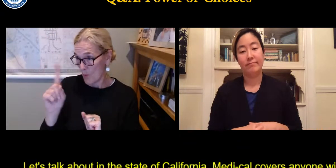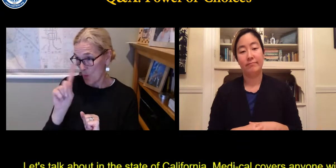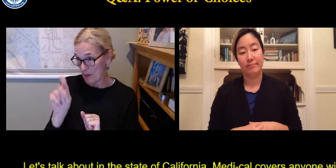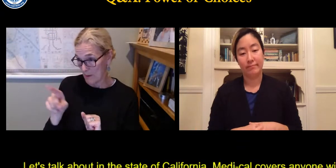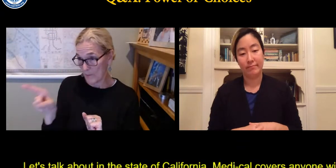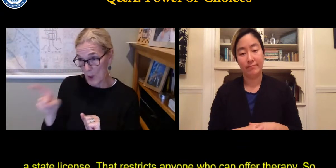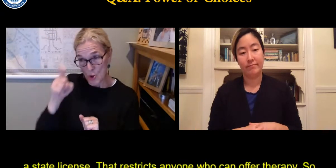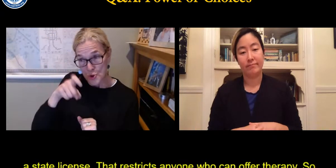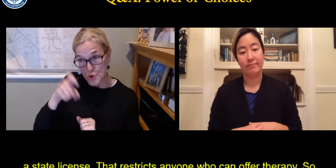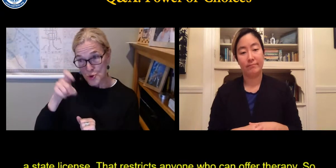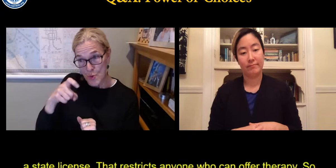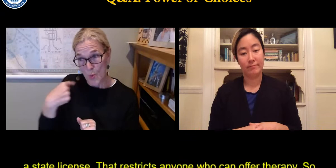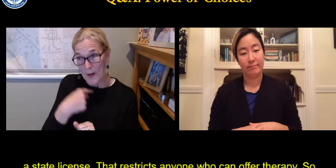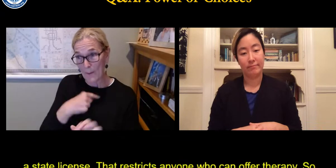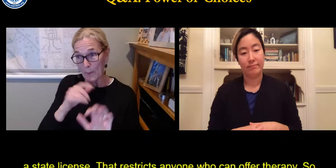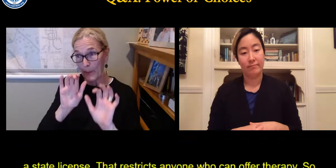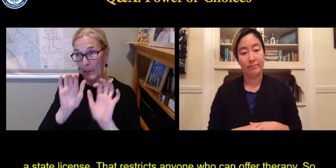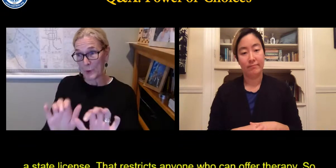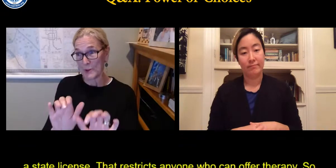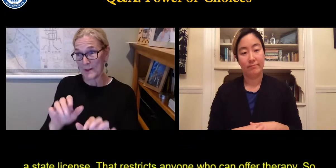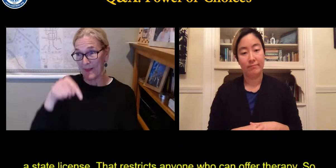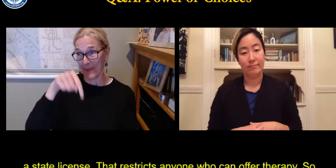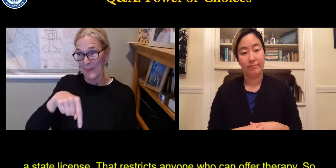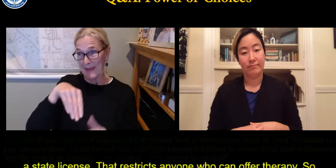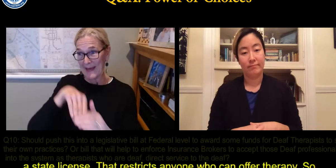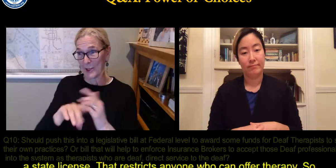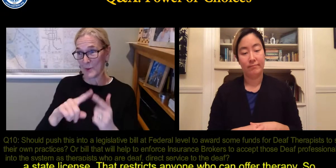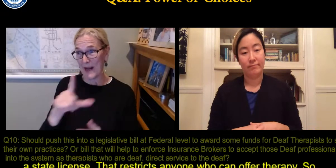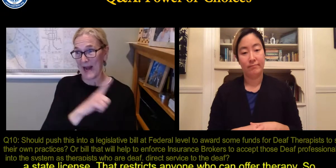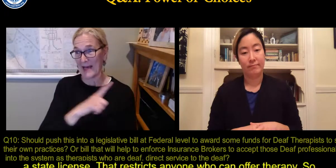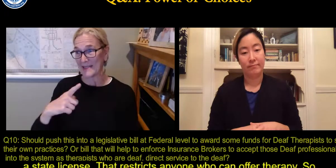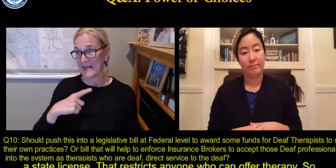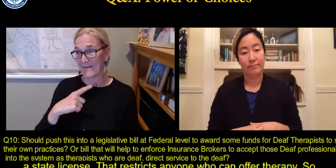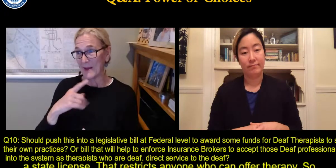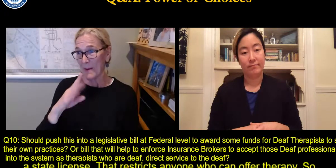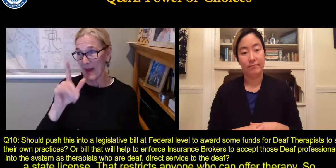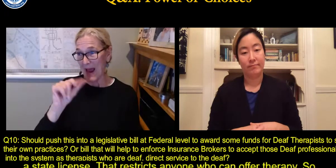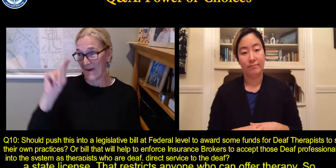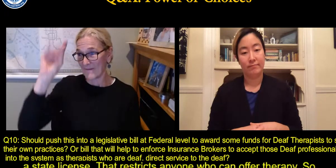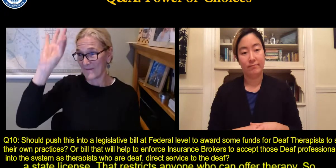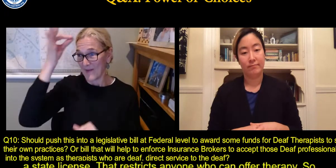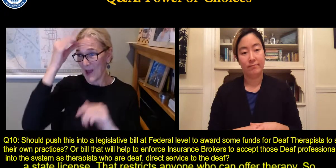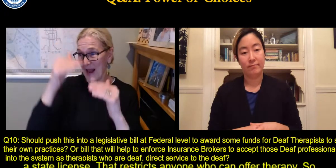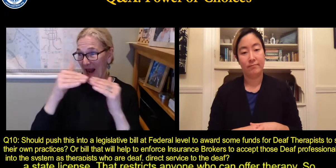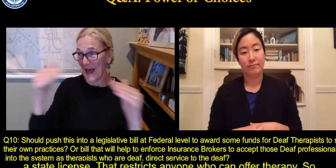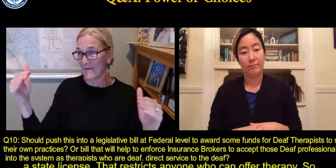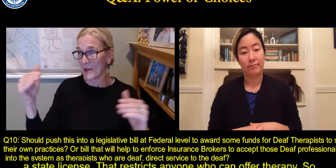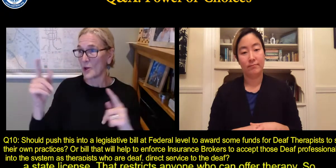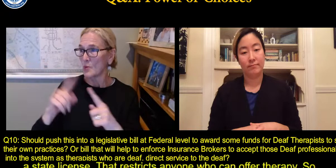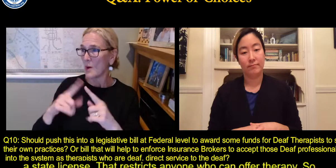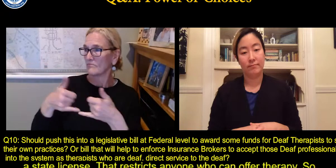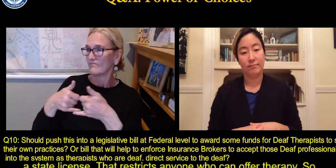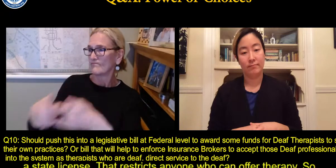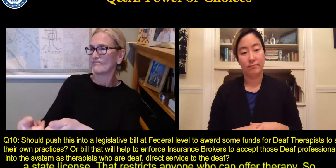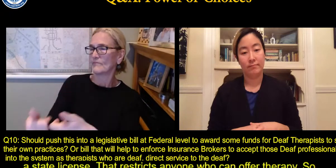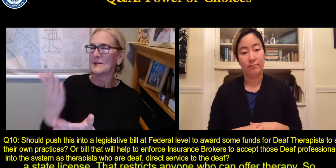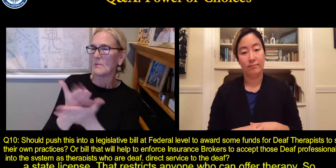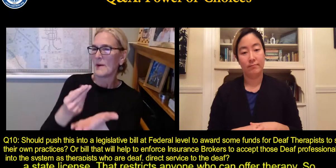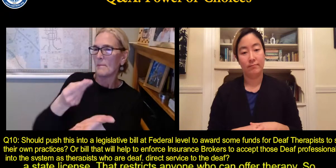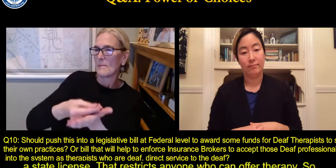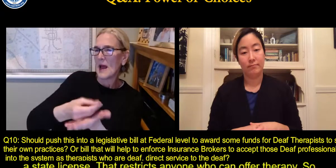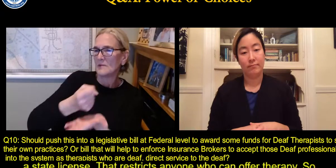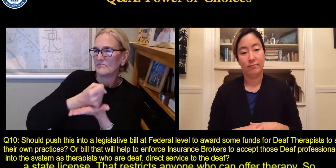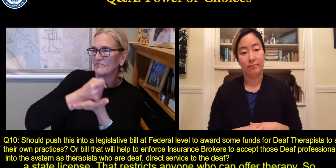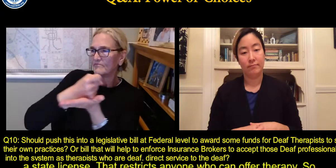see another question on our list. Okay. The question says, should we push this